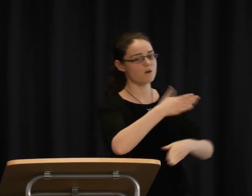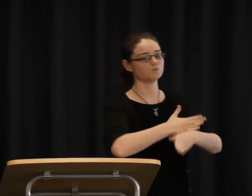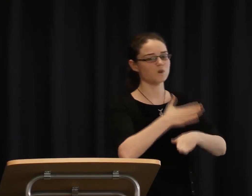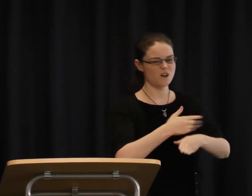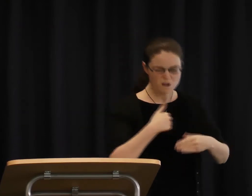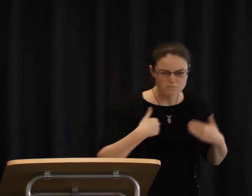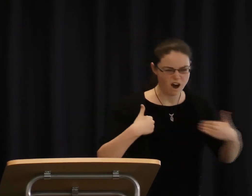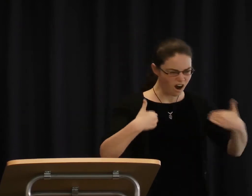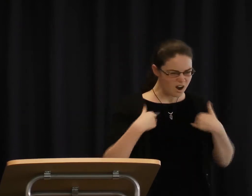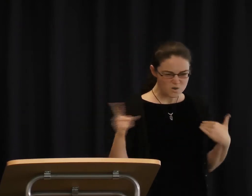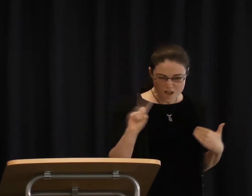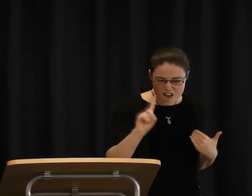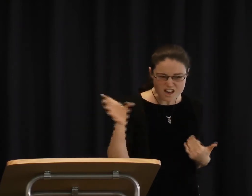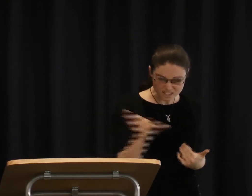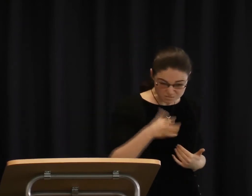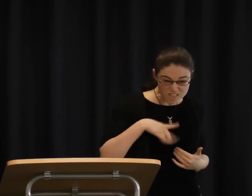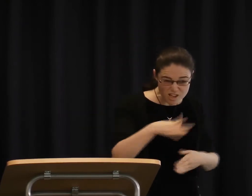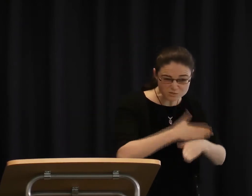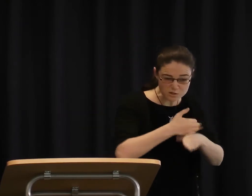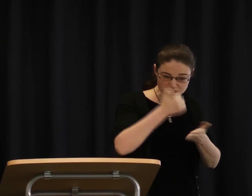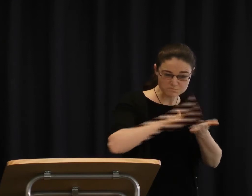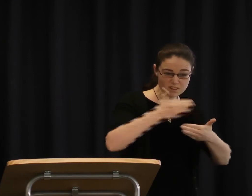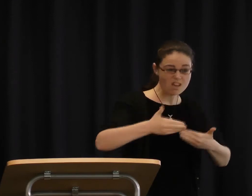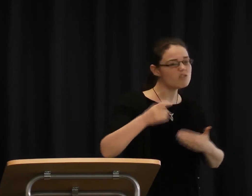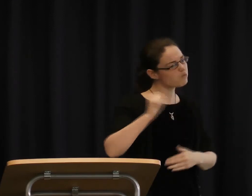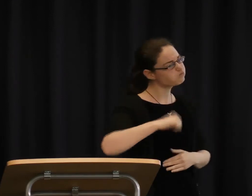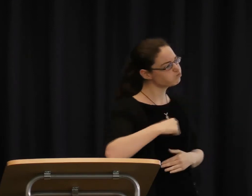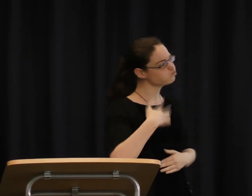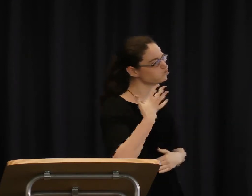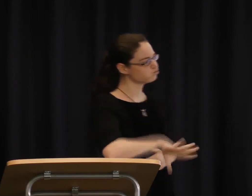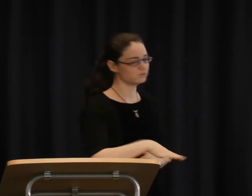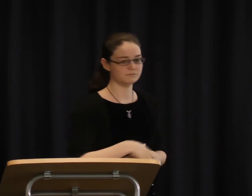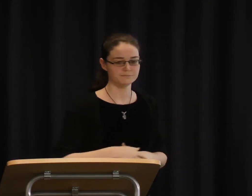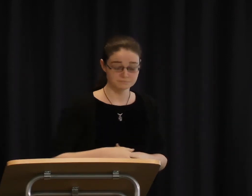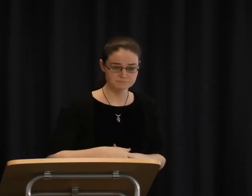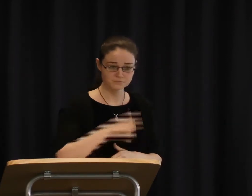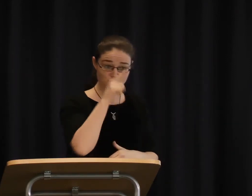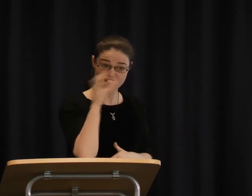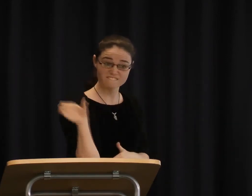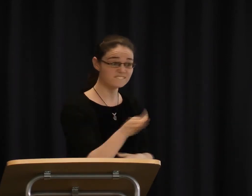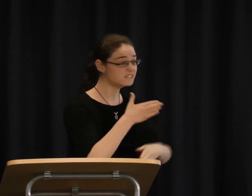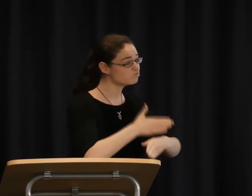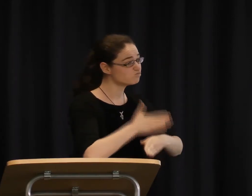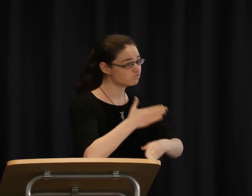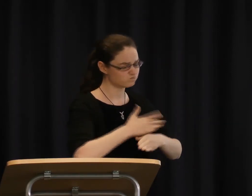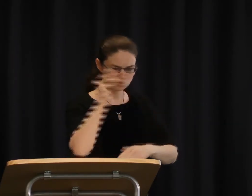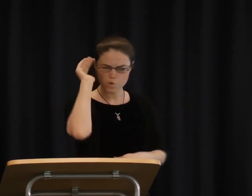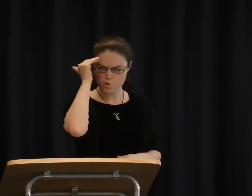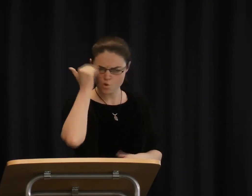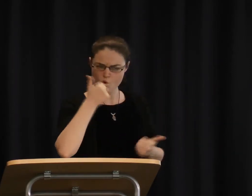John said, look, I want this job. And Anne said, what? You want this job for 6 months? And John said, yes. So he got the